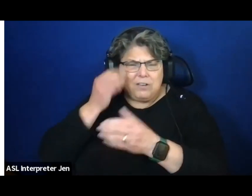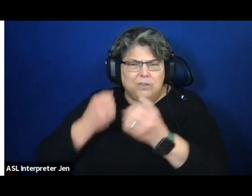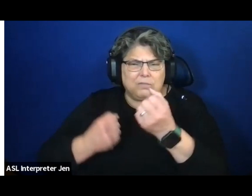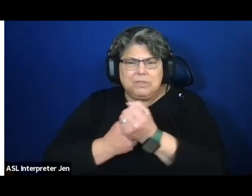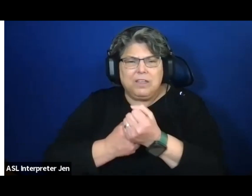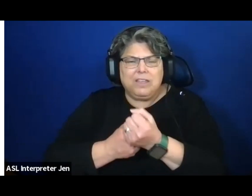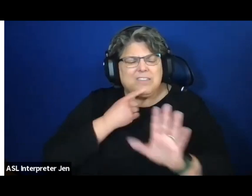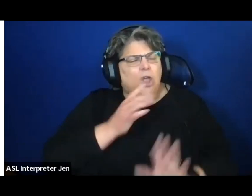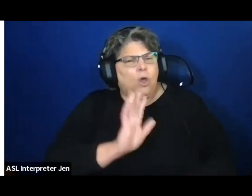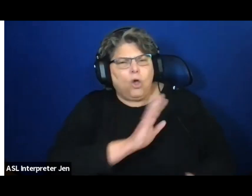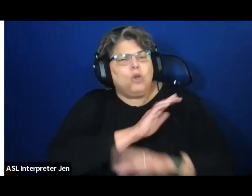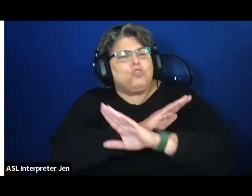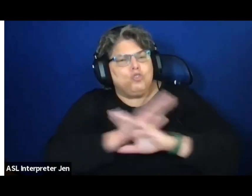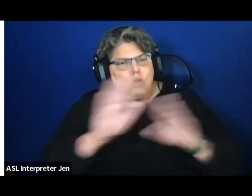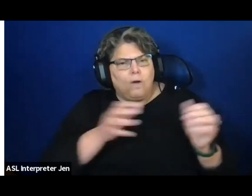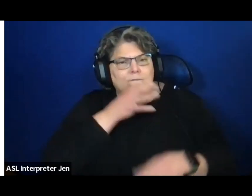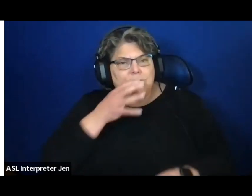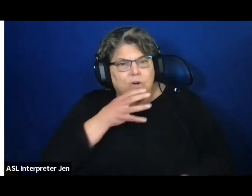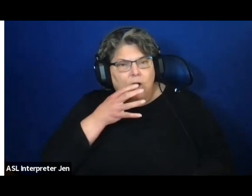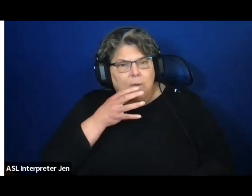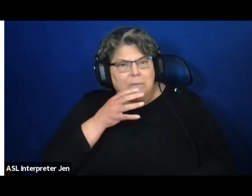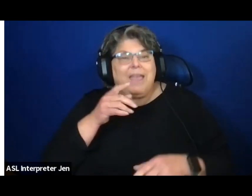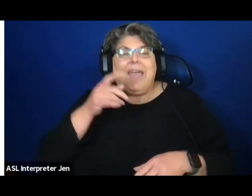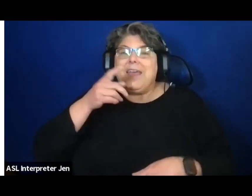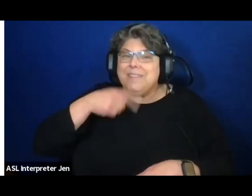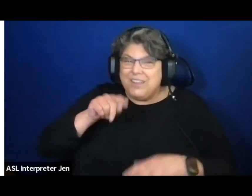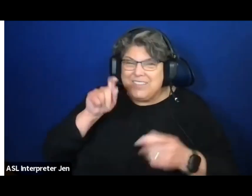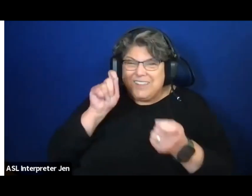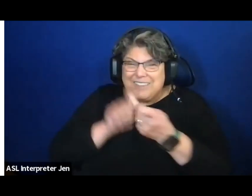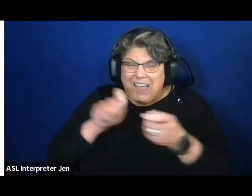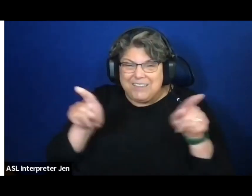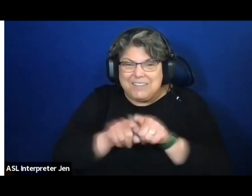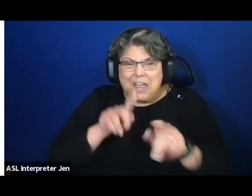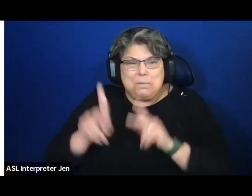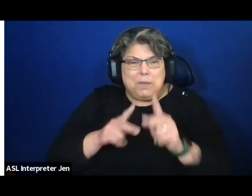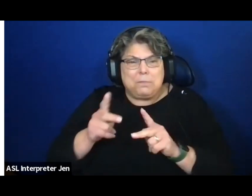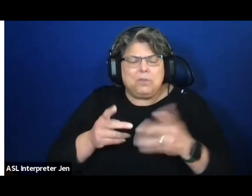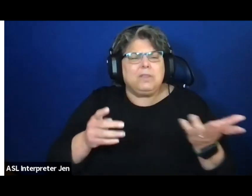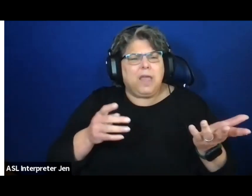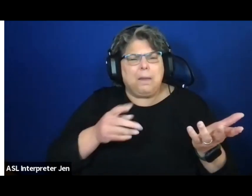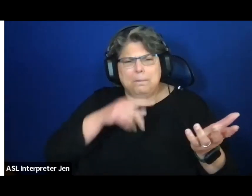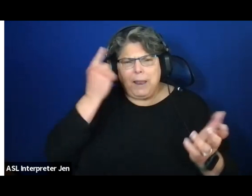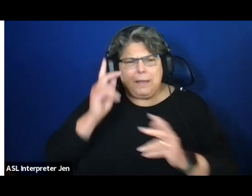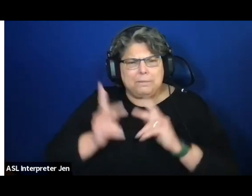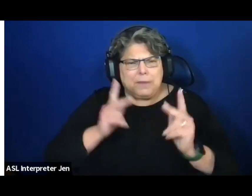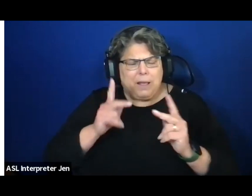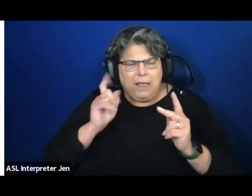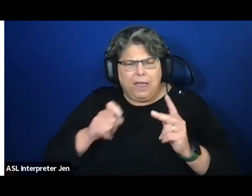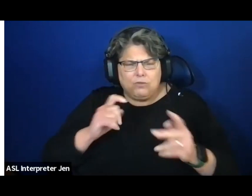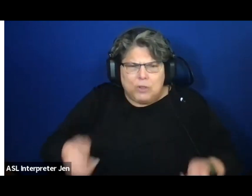farm, and they are the very people telling the black man that he ought to lift himself by his own bootstraps.